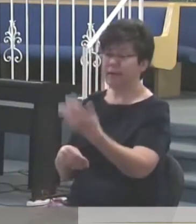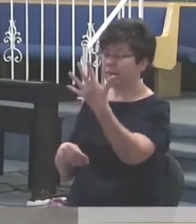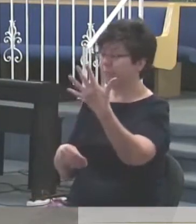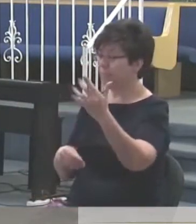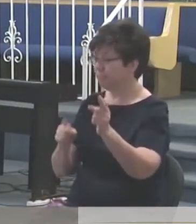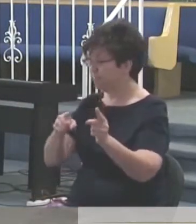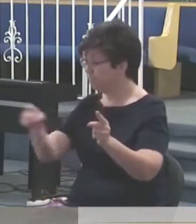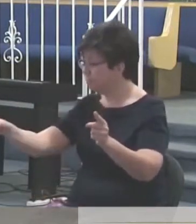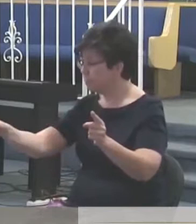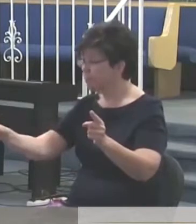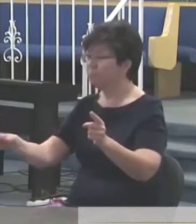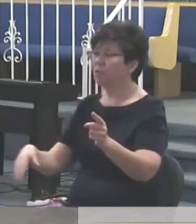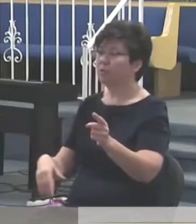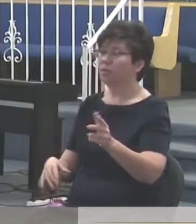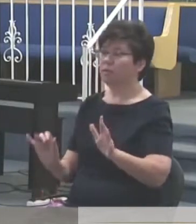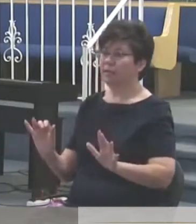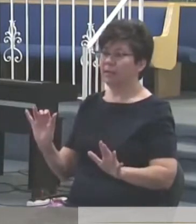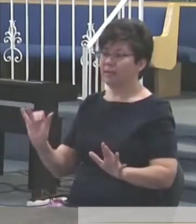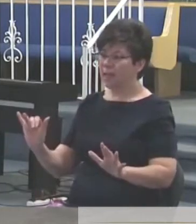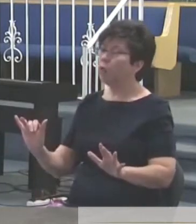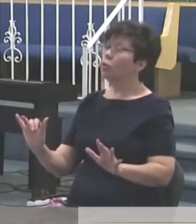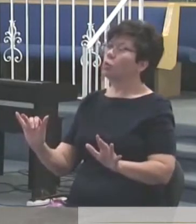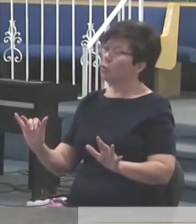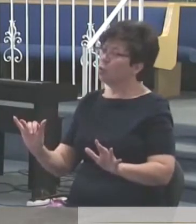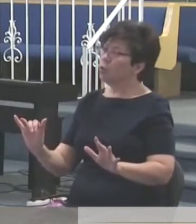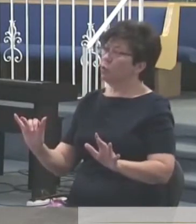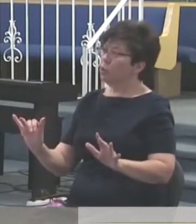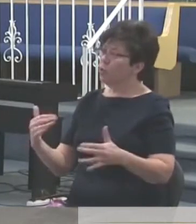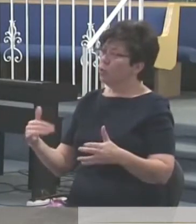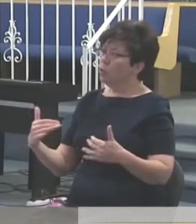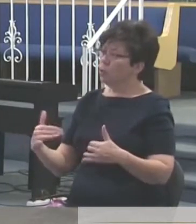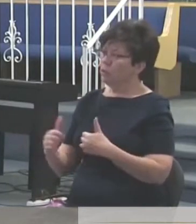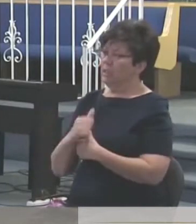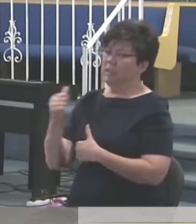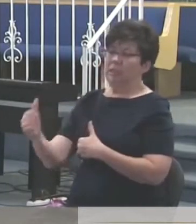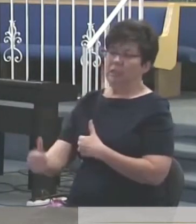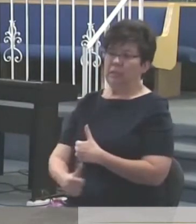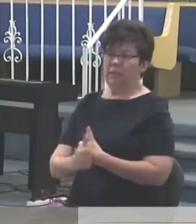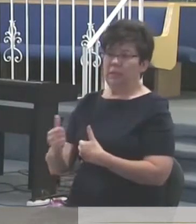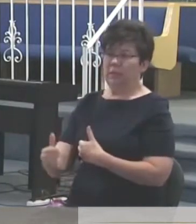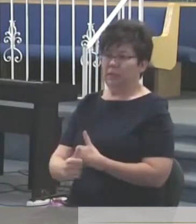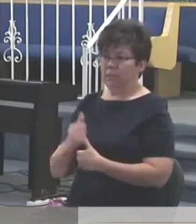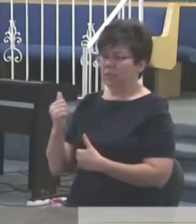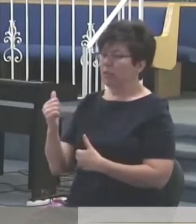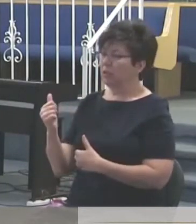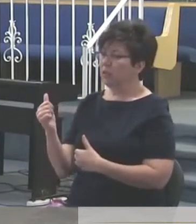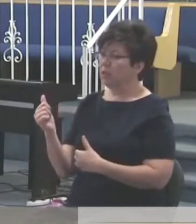Mm-hmm. Wow. Now, that is a very dangerous thing, because